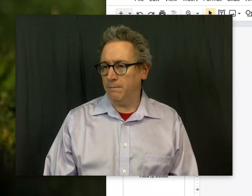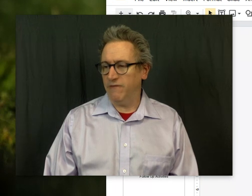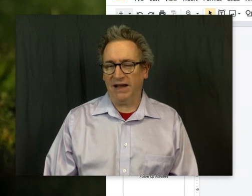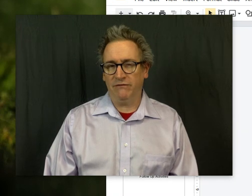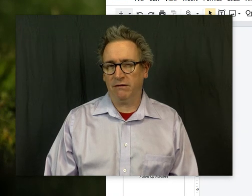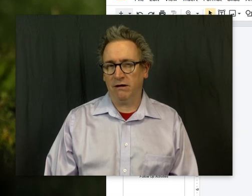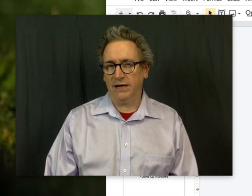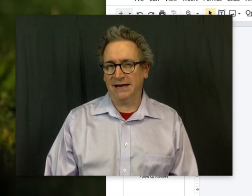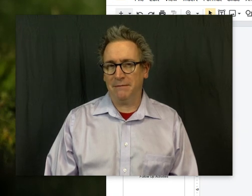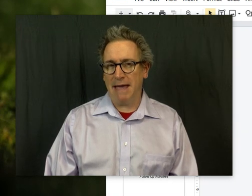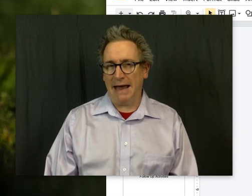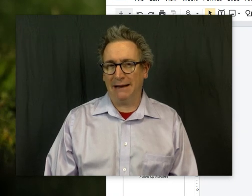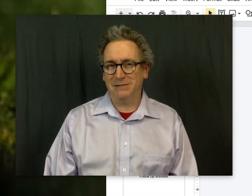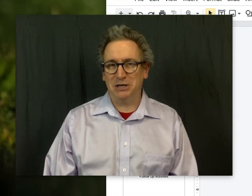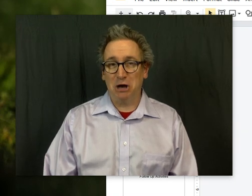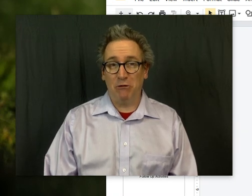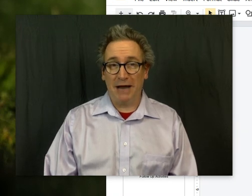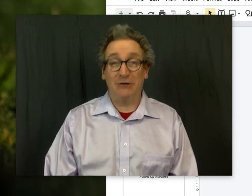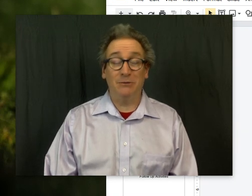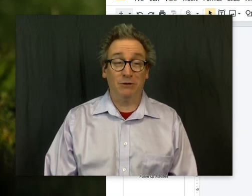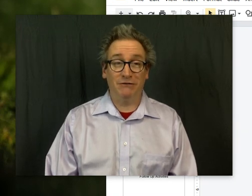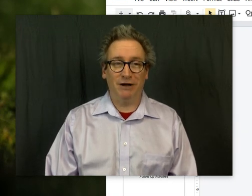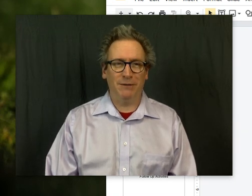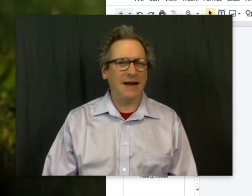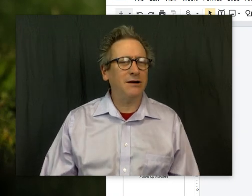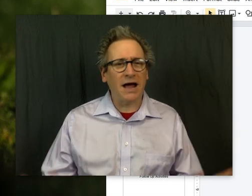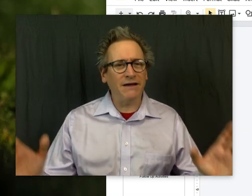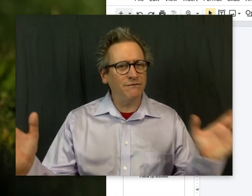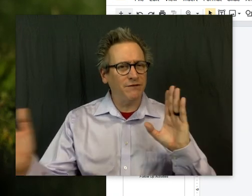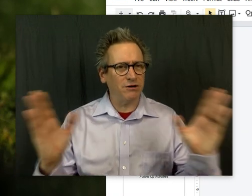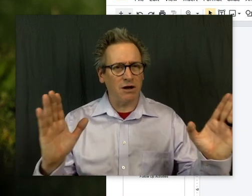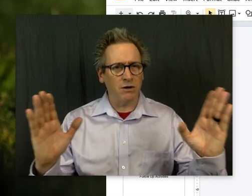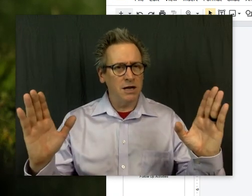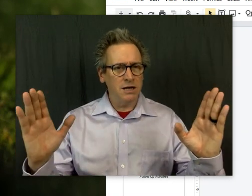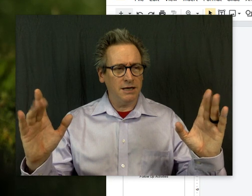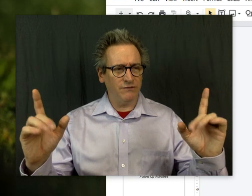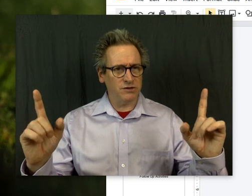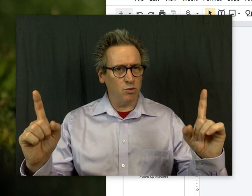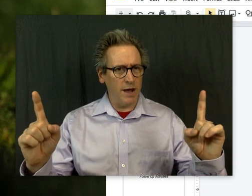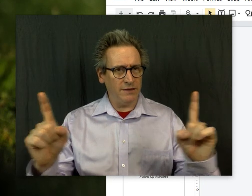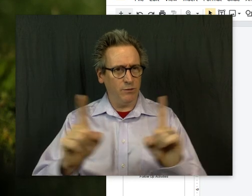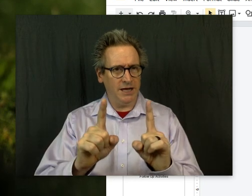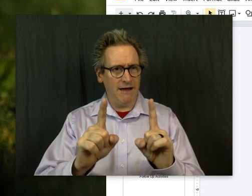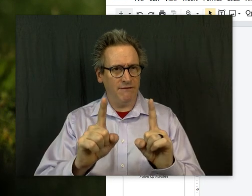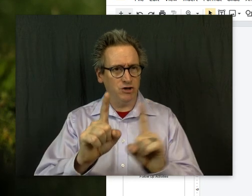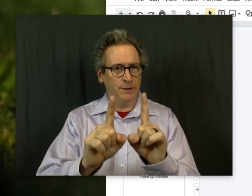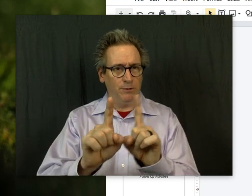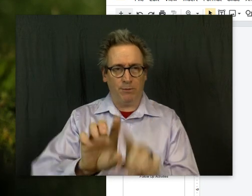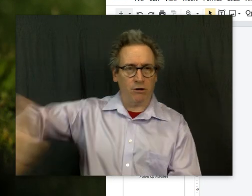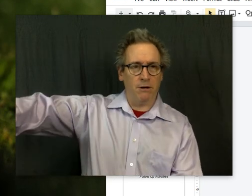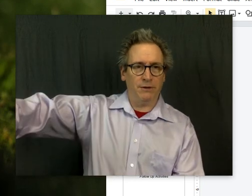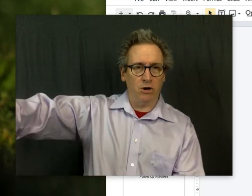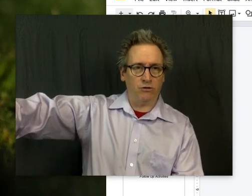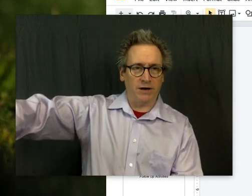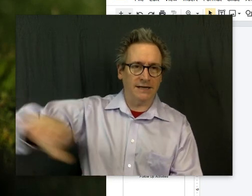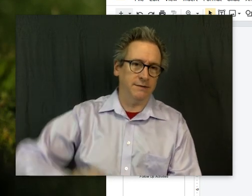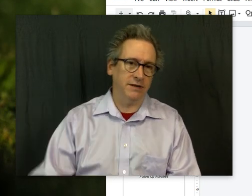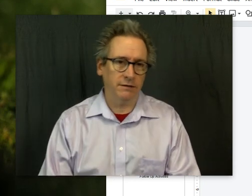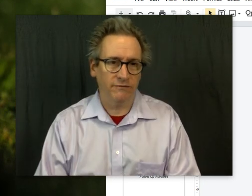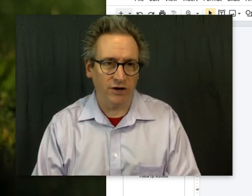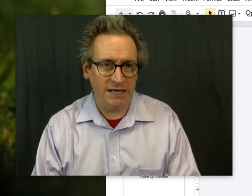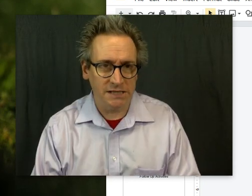If I can figure out a way to set up Mad Libs on GoReact, it'd be really fun. But I haven't figured out if there's a way that we can have two people partner up and go